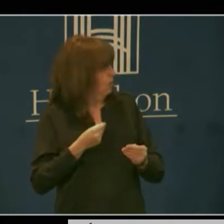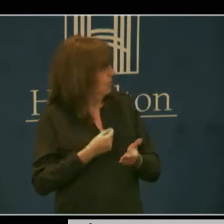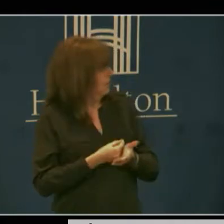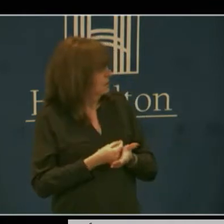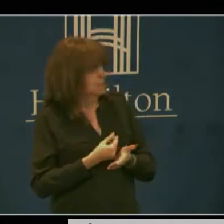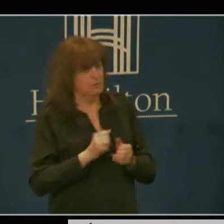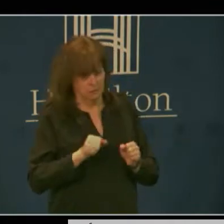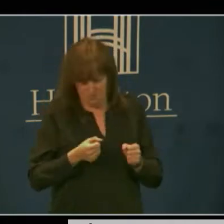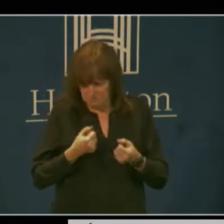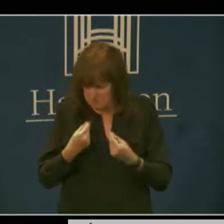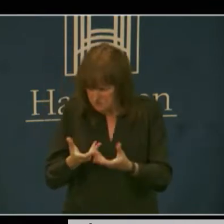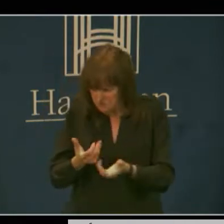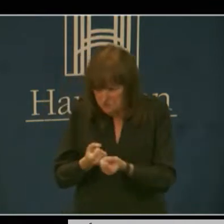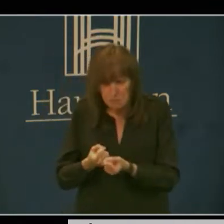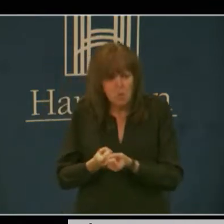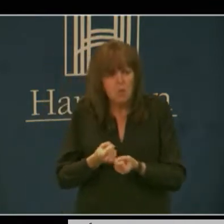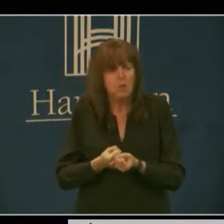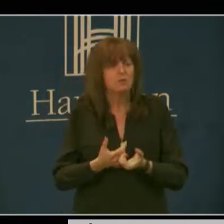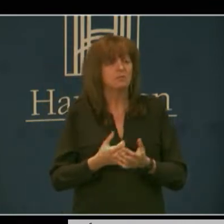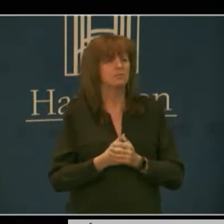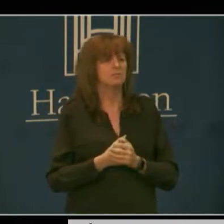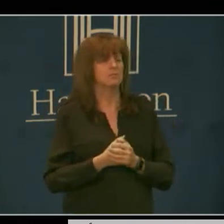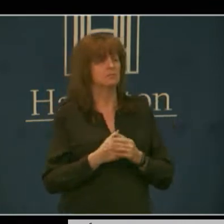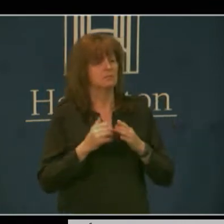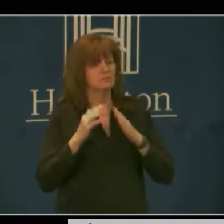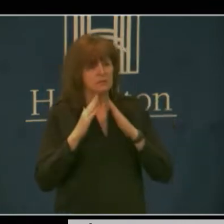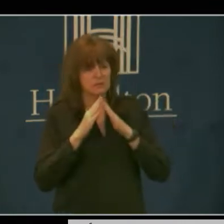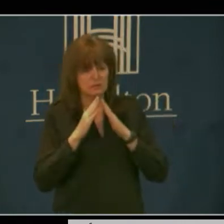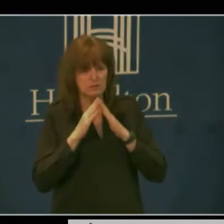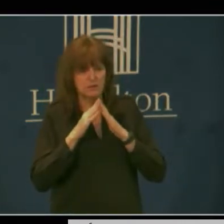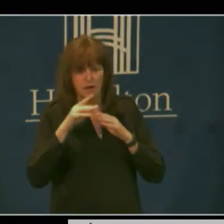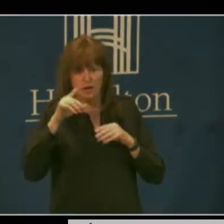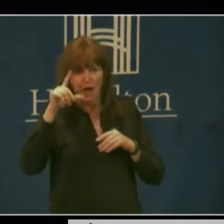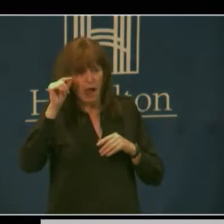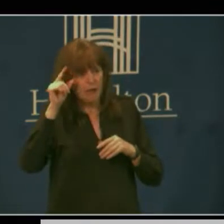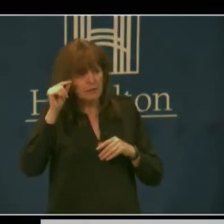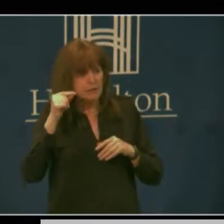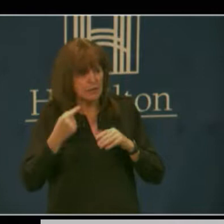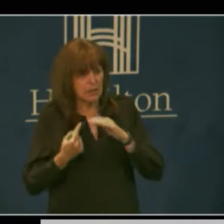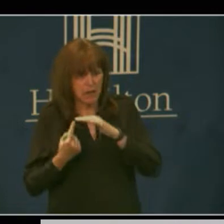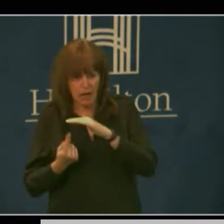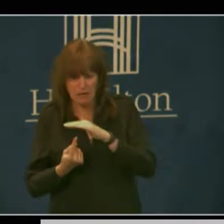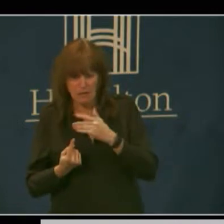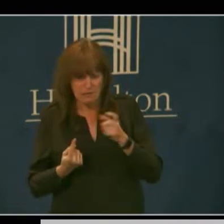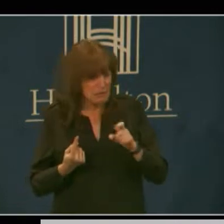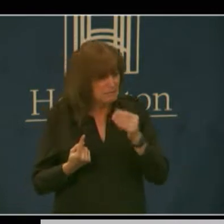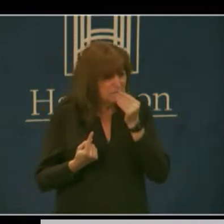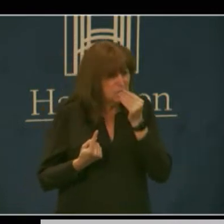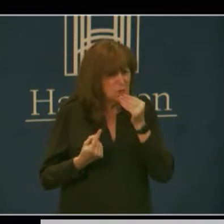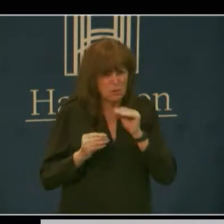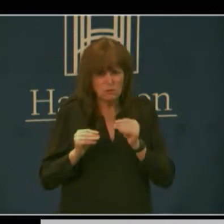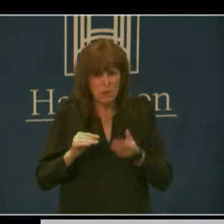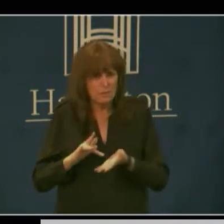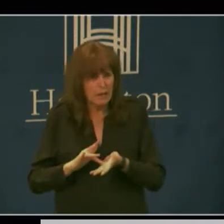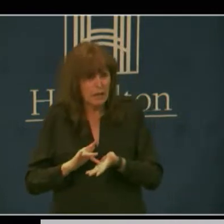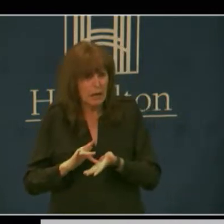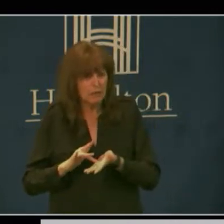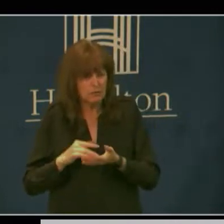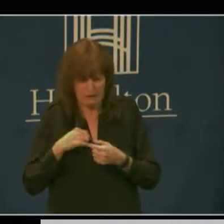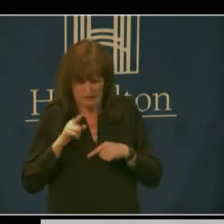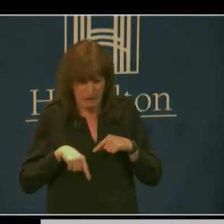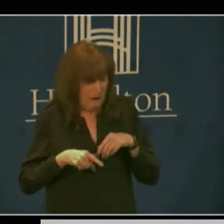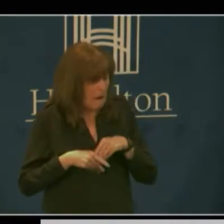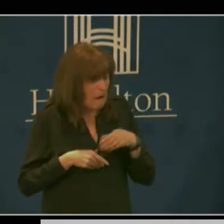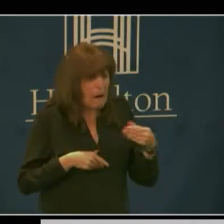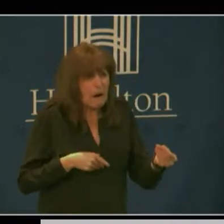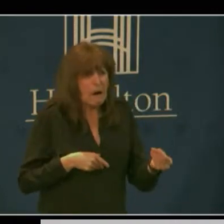in the community who need to self-isolate due to COVID, but need access to food and medication, and don't have the means to